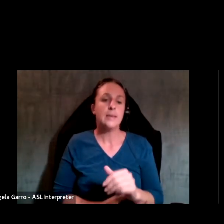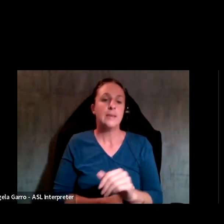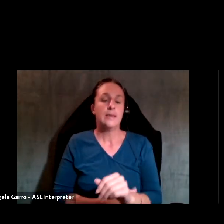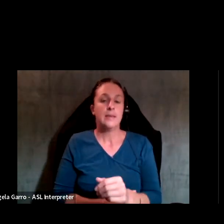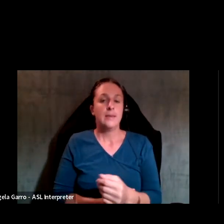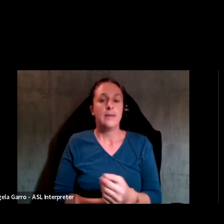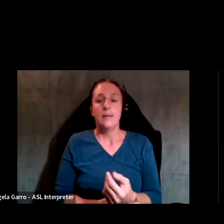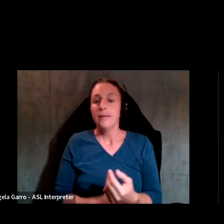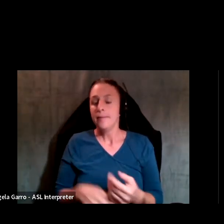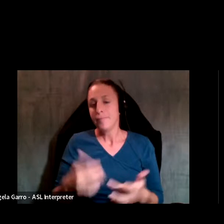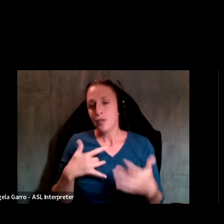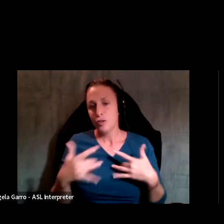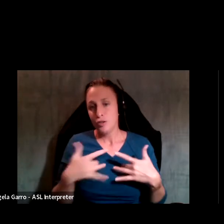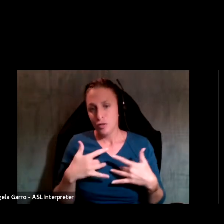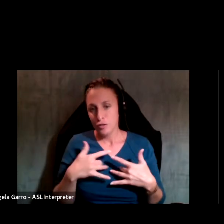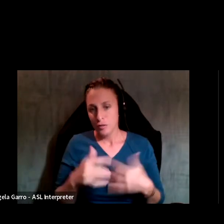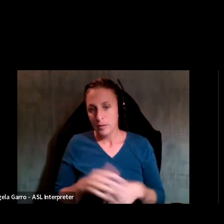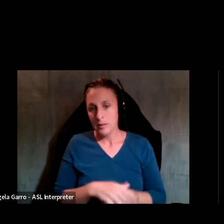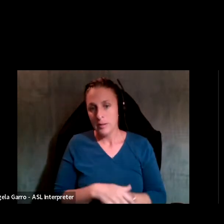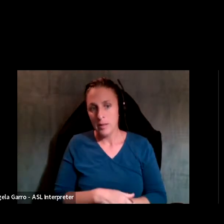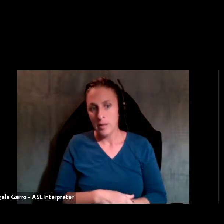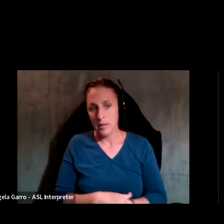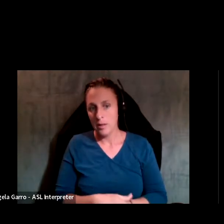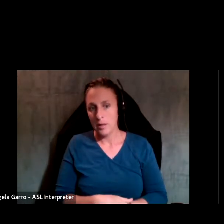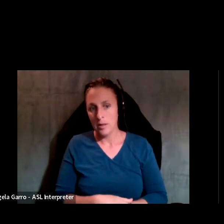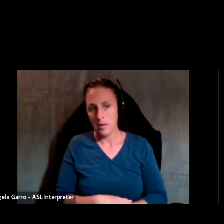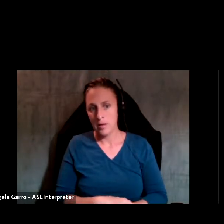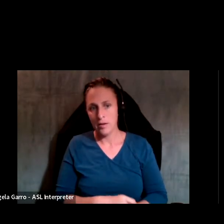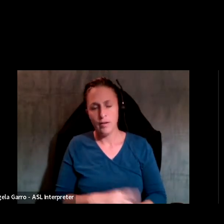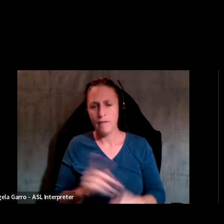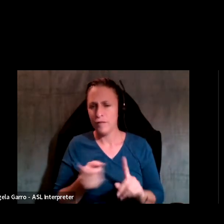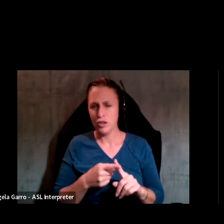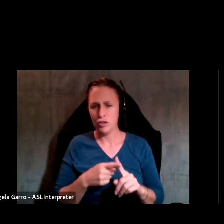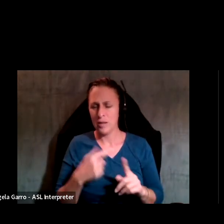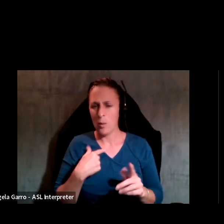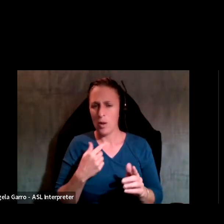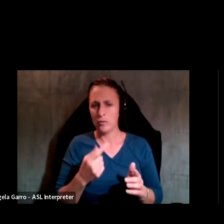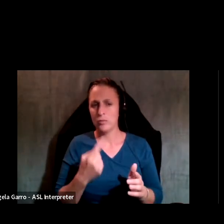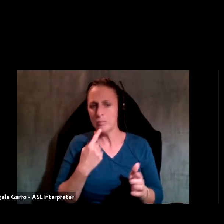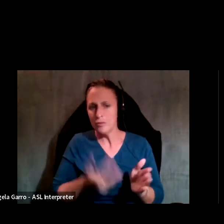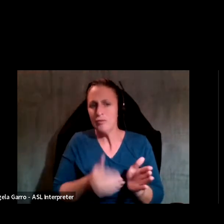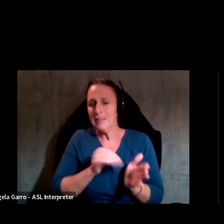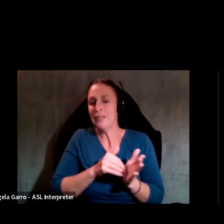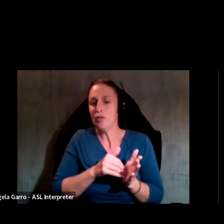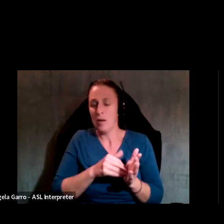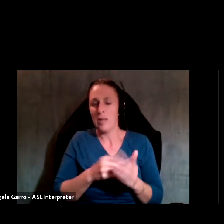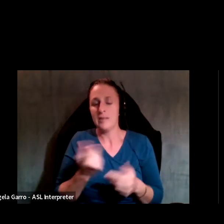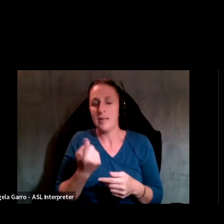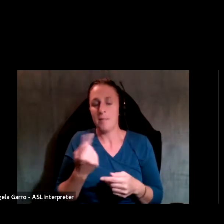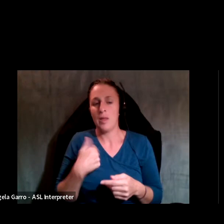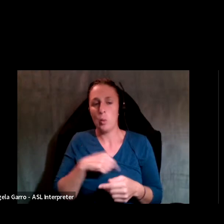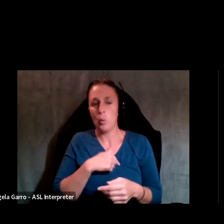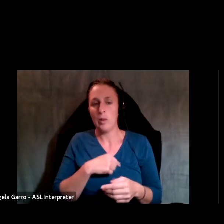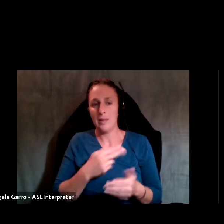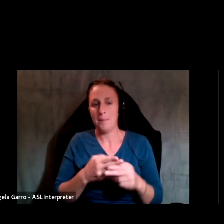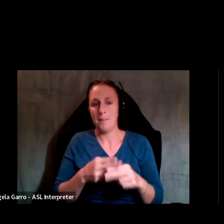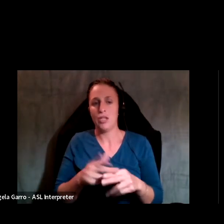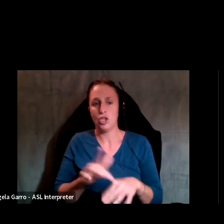concern. Sorry. But the first one was just to reiterate something that we were mentioning earlier with the